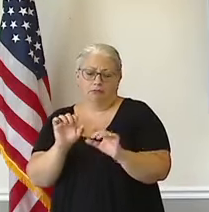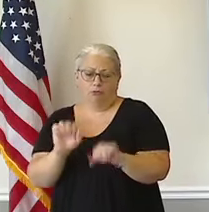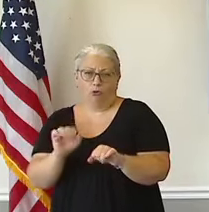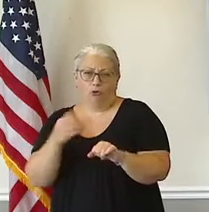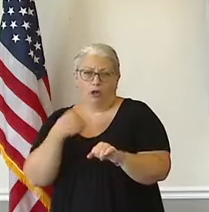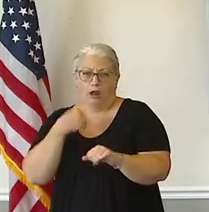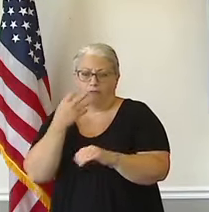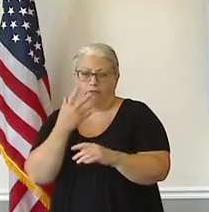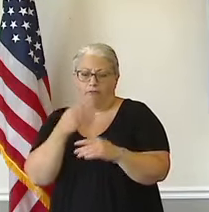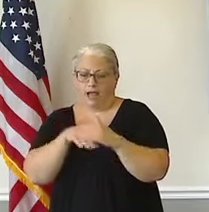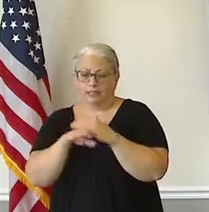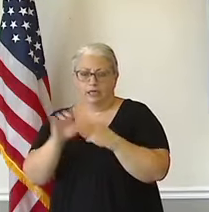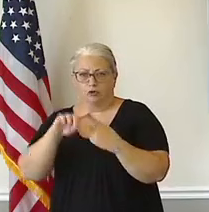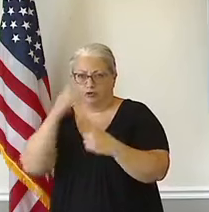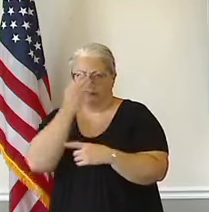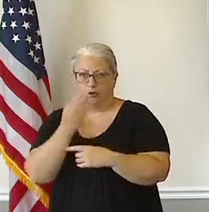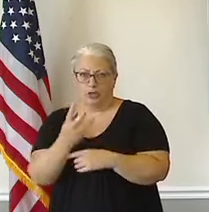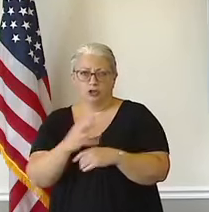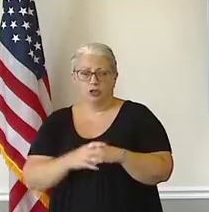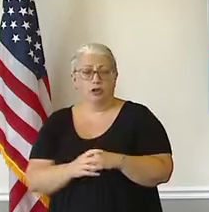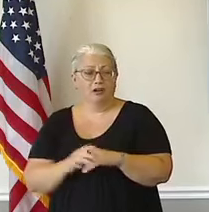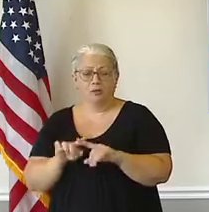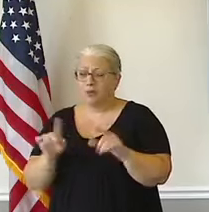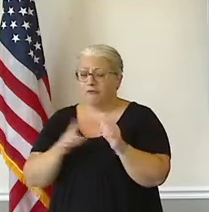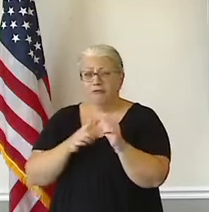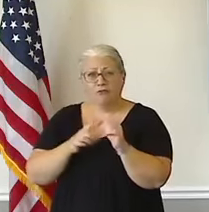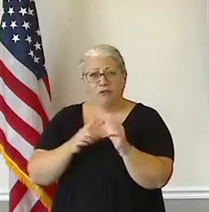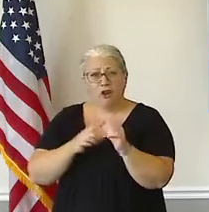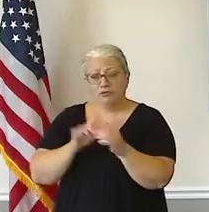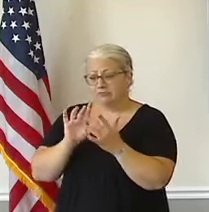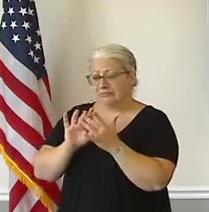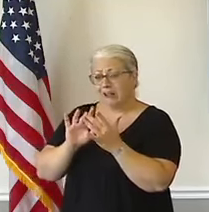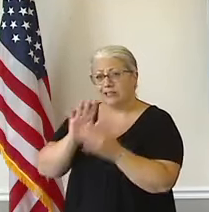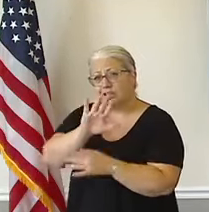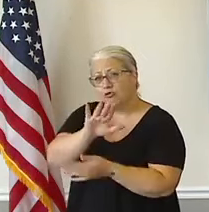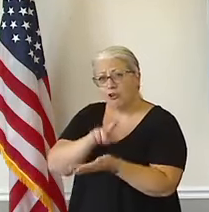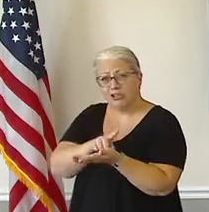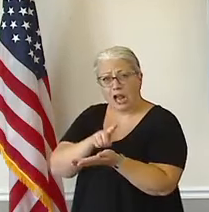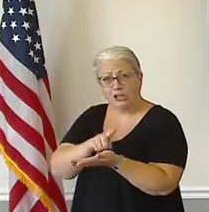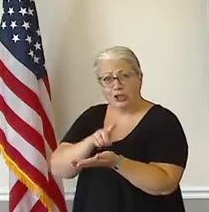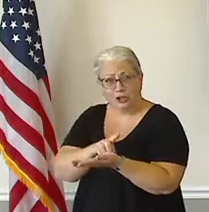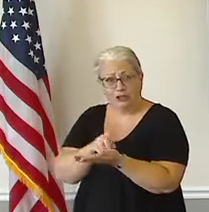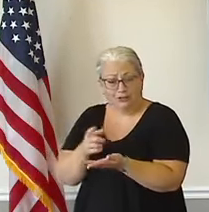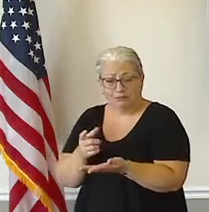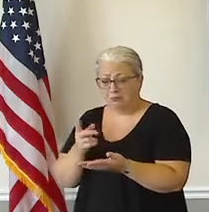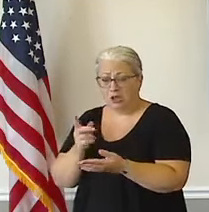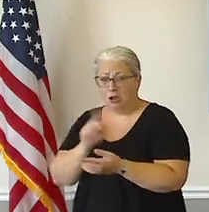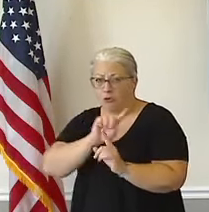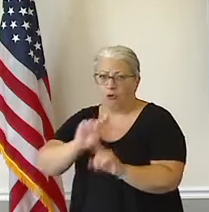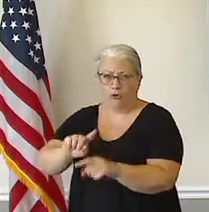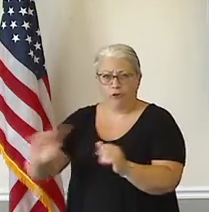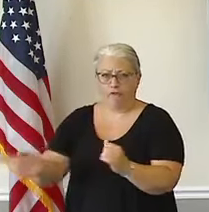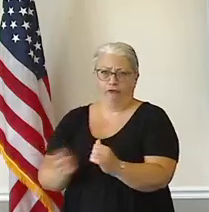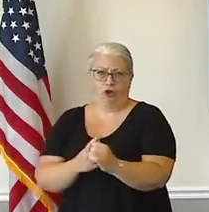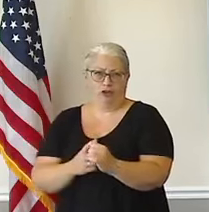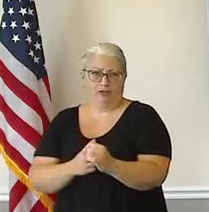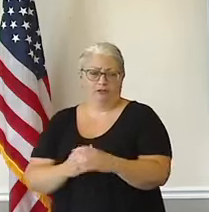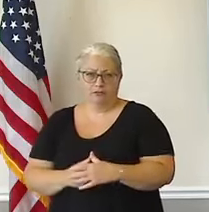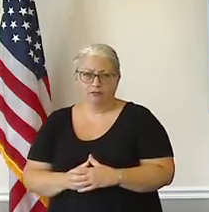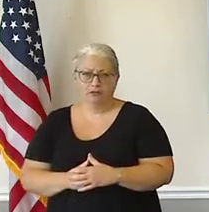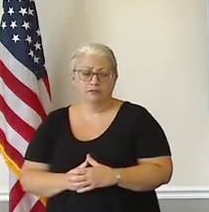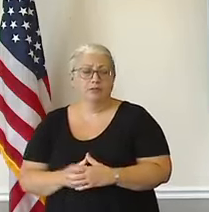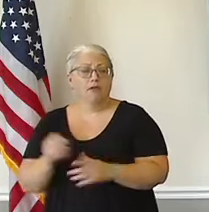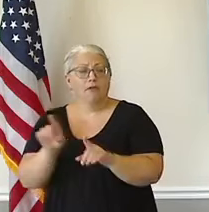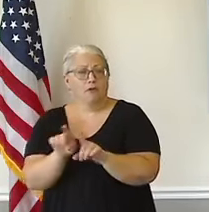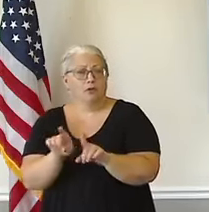But always reach out first, I think, to your physician. If you have a doctor that you'd like to speak to, then go there first. You can also